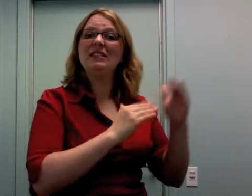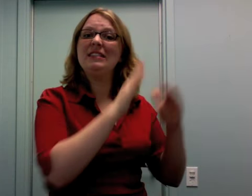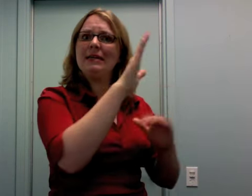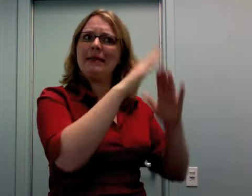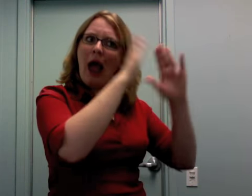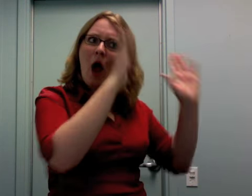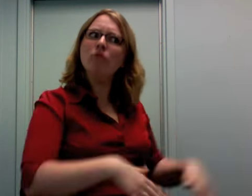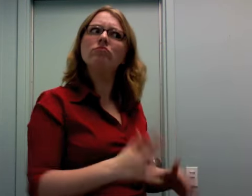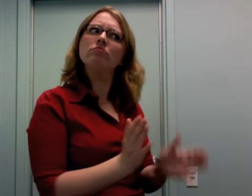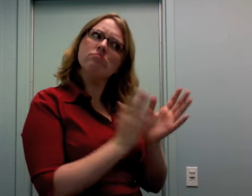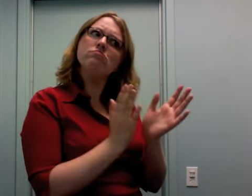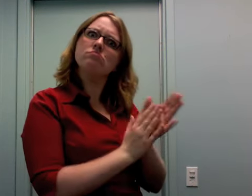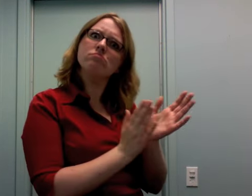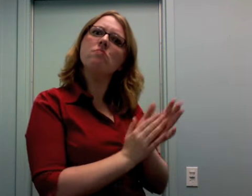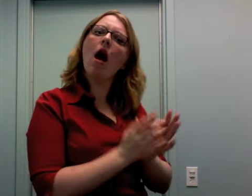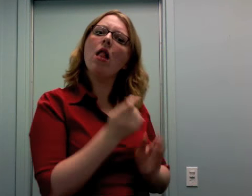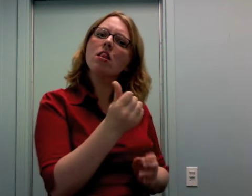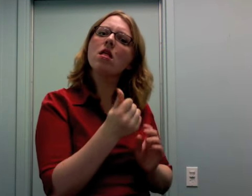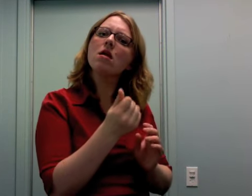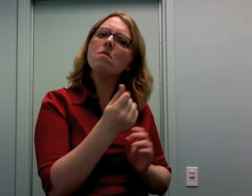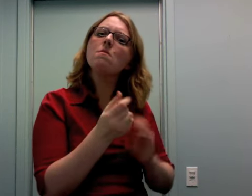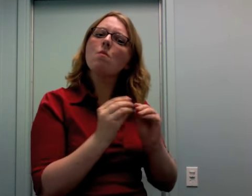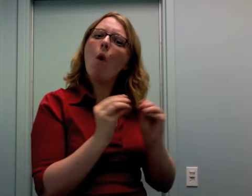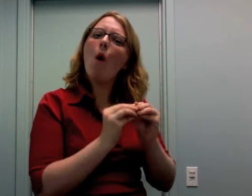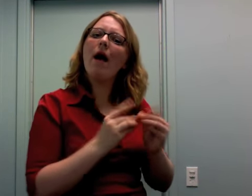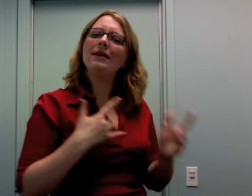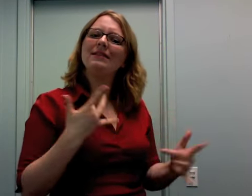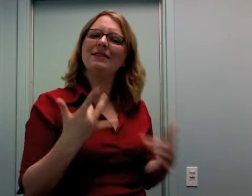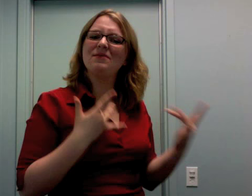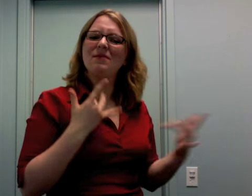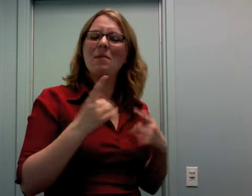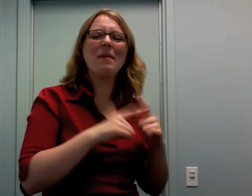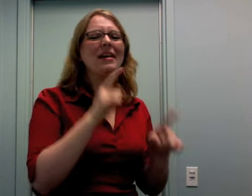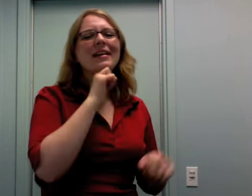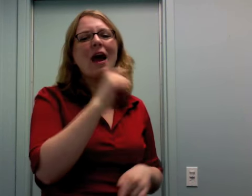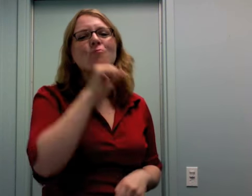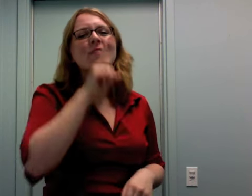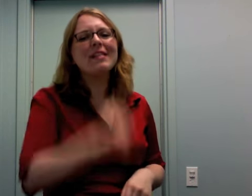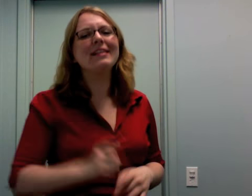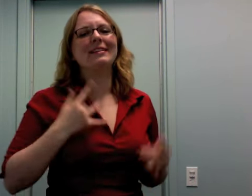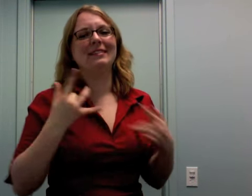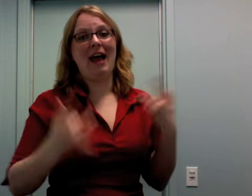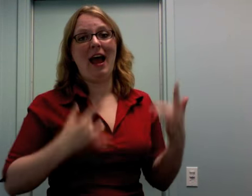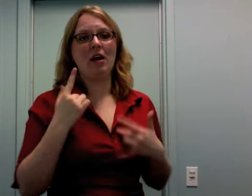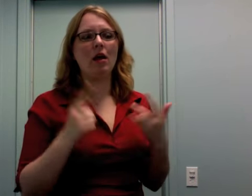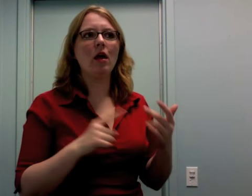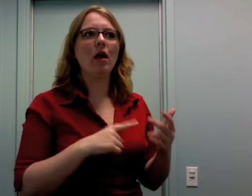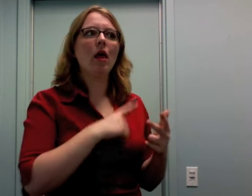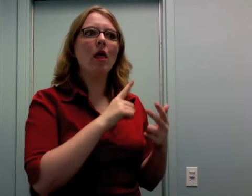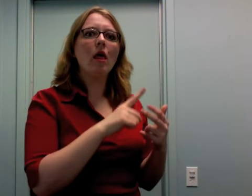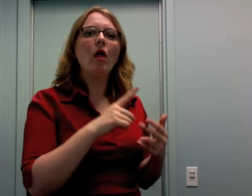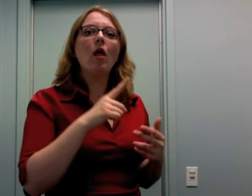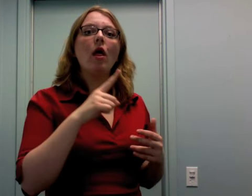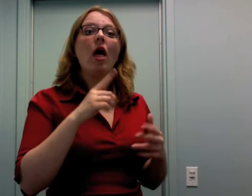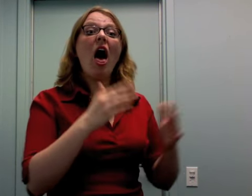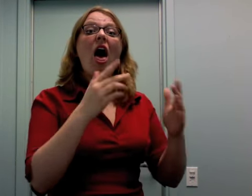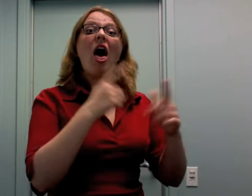All right, that's a little bit more exciting, but not real exciting. Then the wolf comes along and huffs and puffs